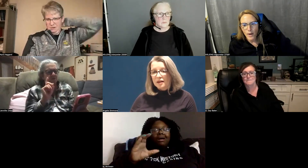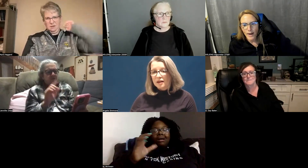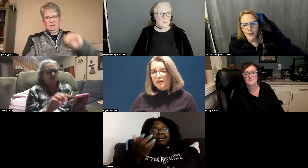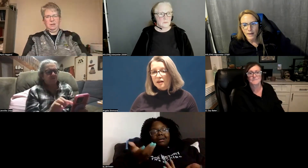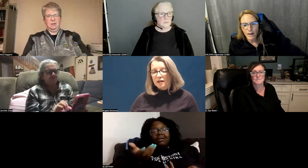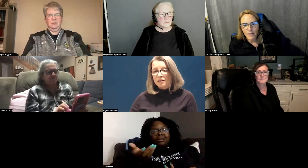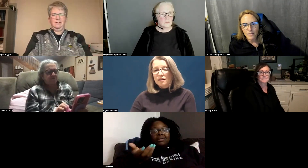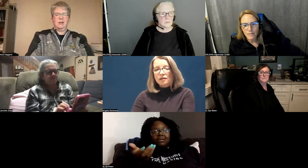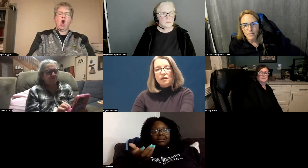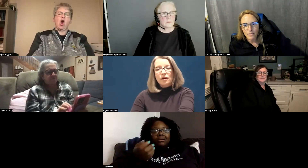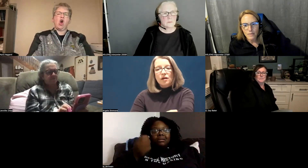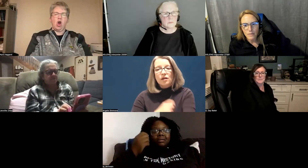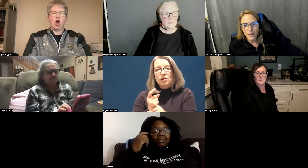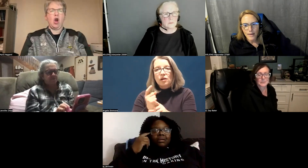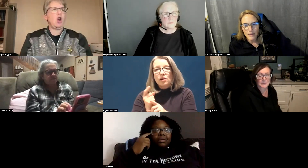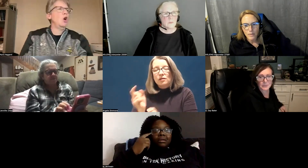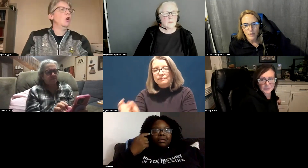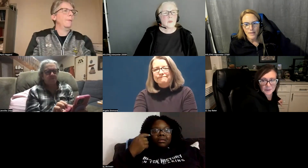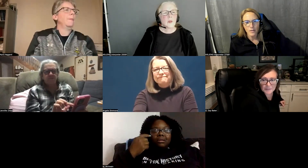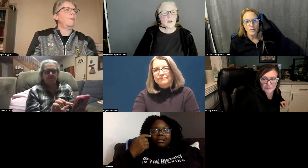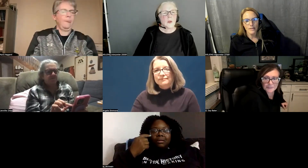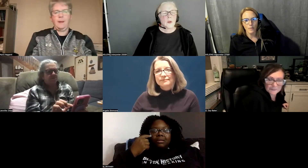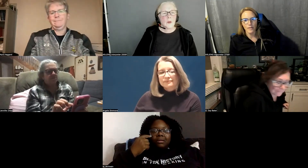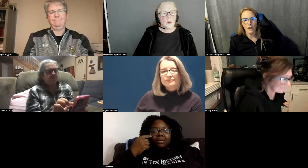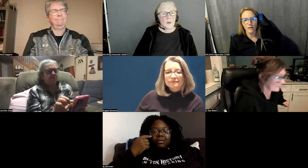You're right. I didn't realize you couldn't see it with the doc.